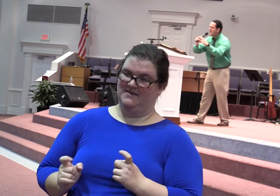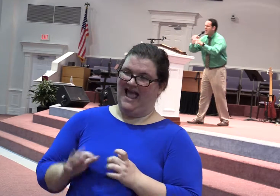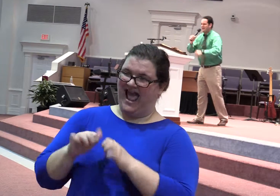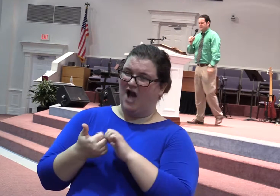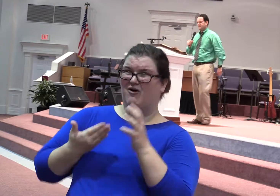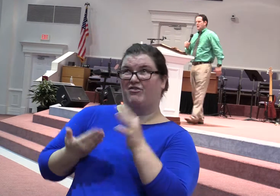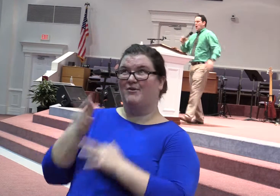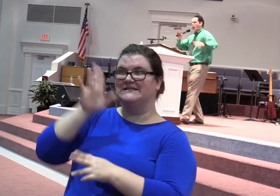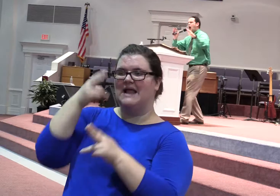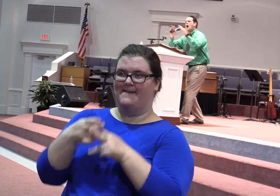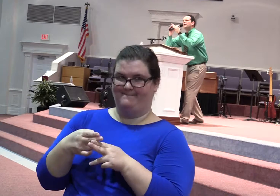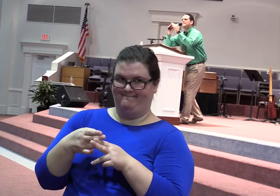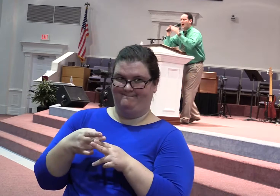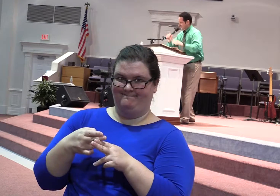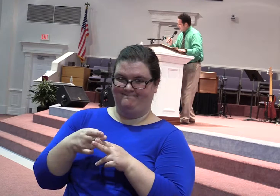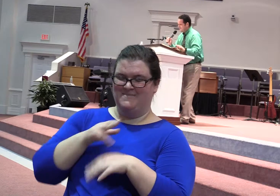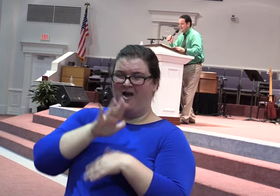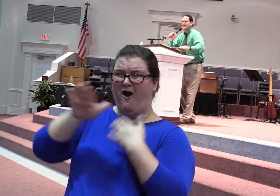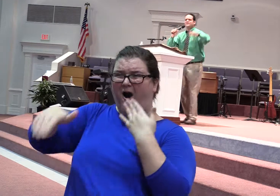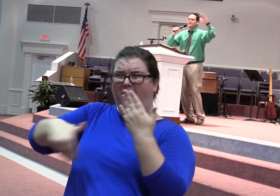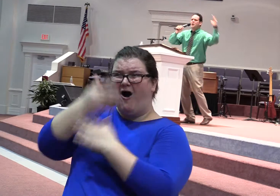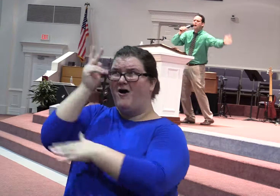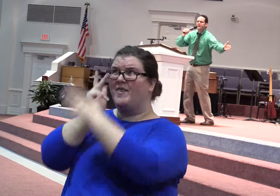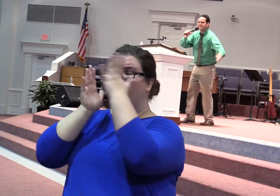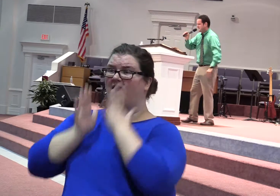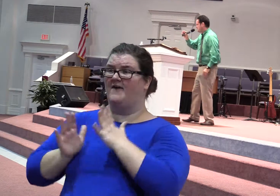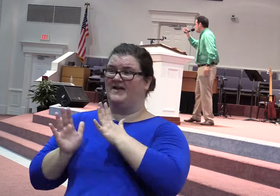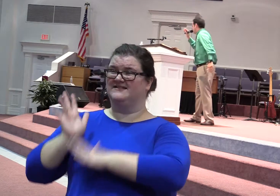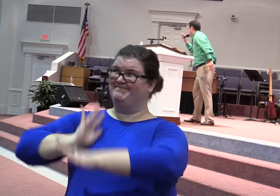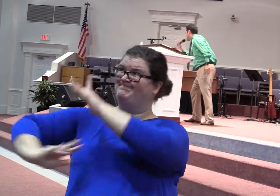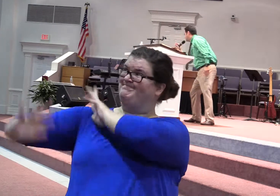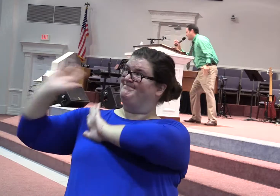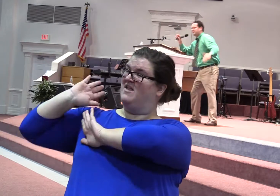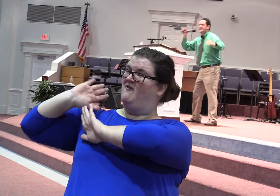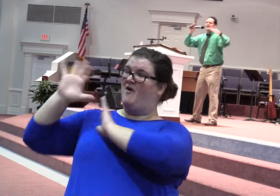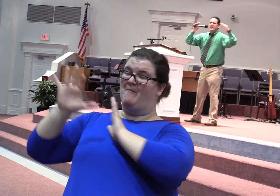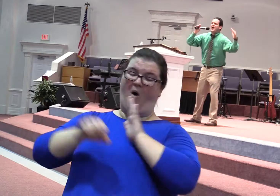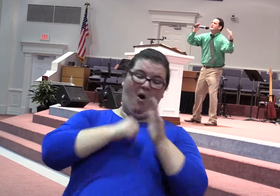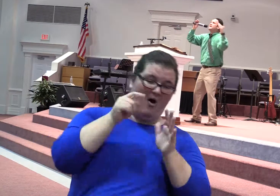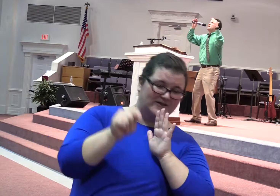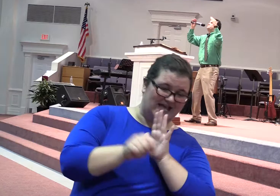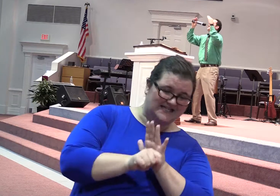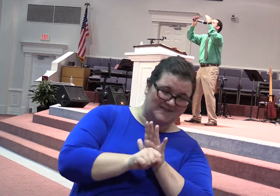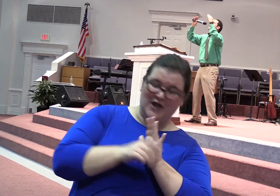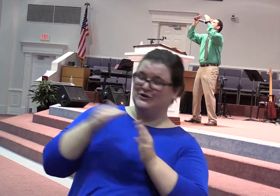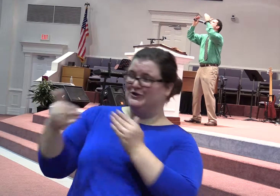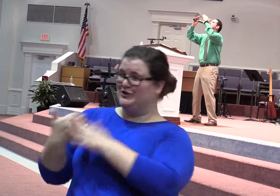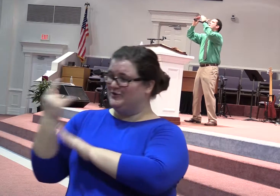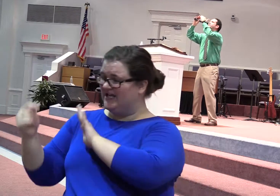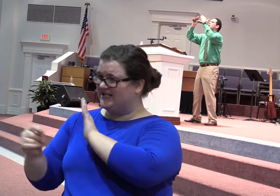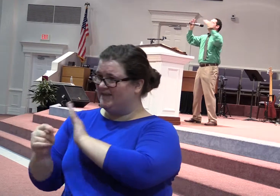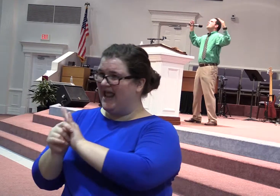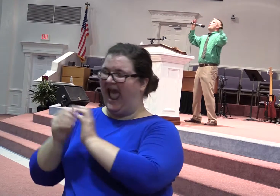his name, all the prophets. That means that from the Old Testament to the New Testament, everything is pointing at